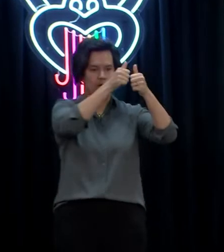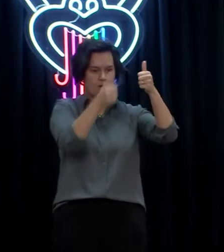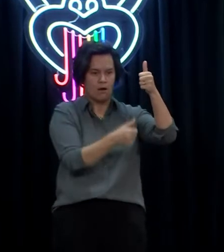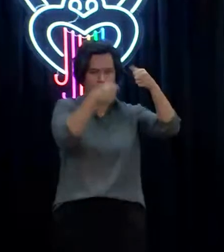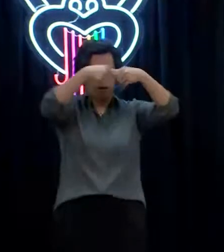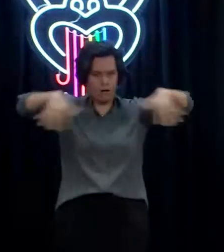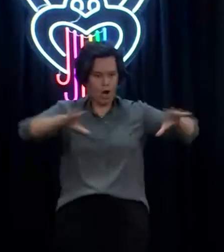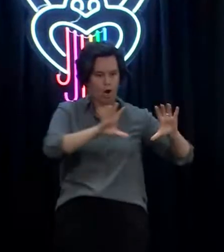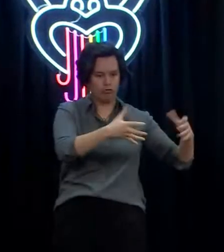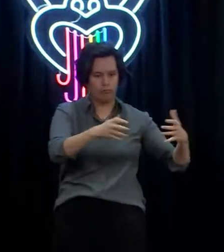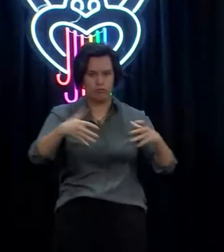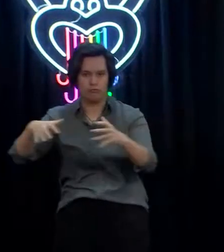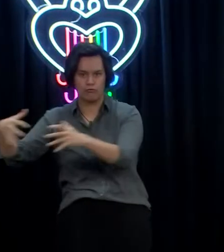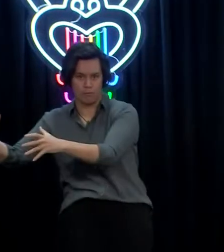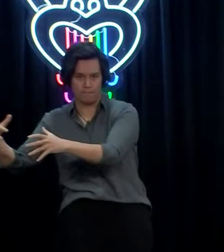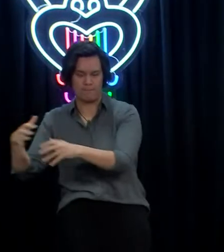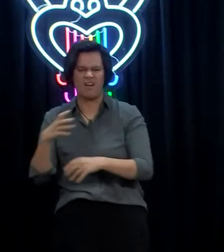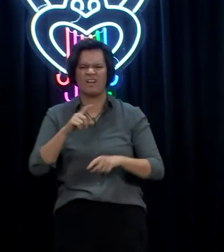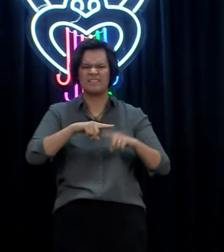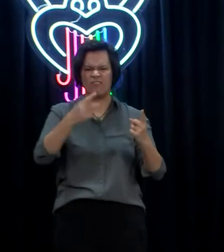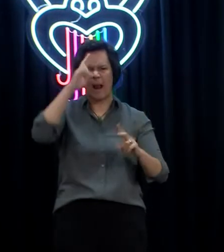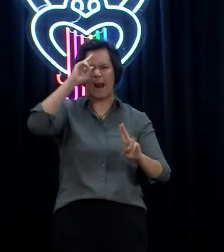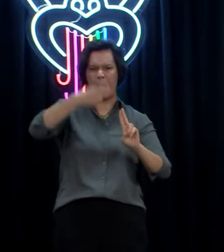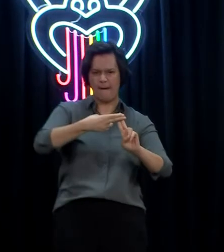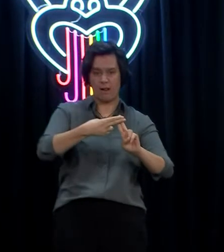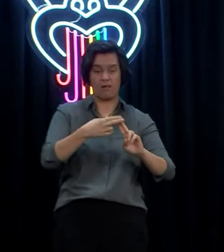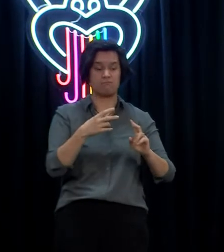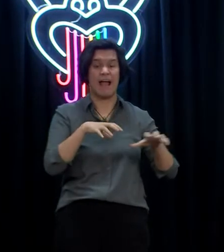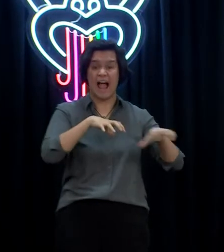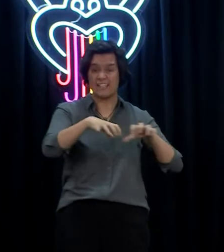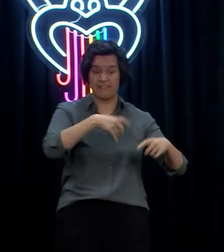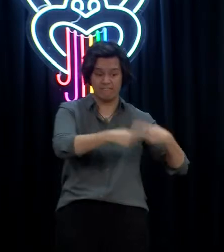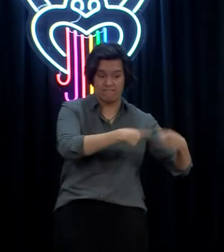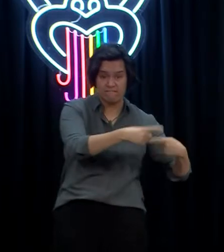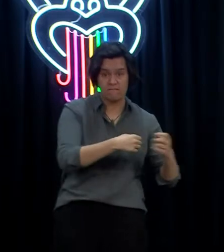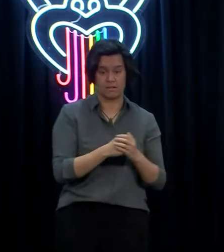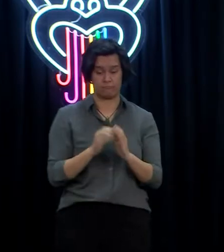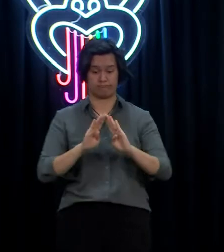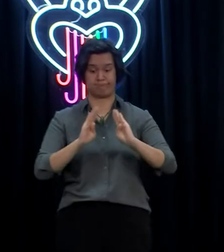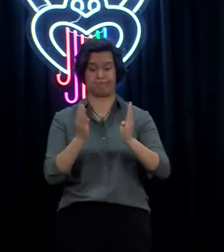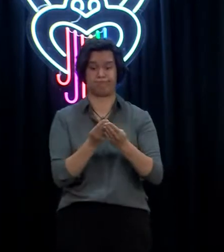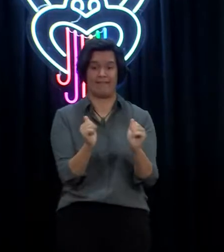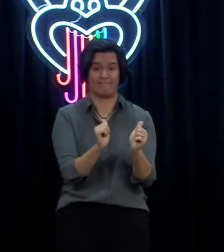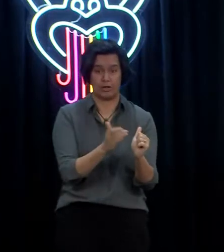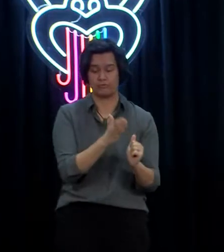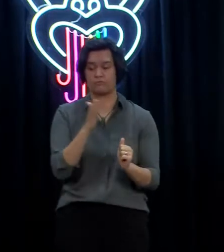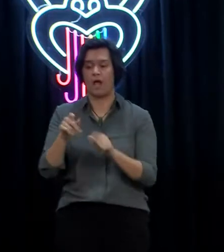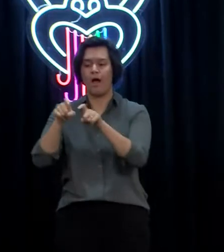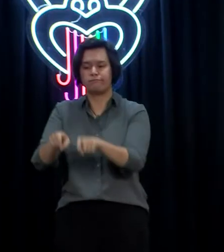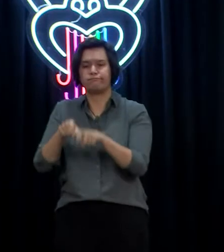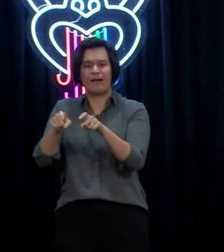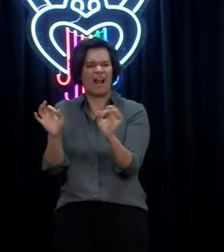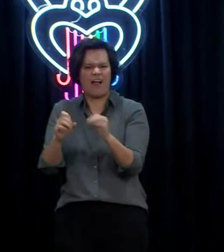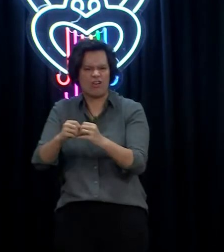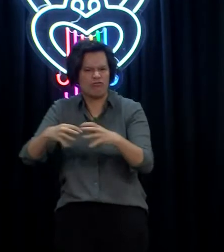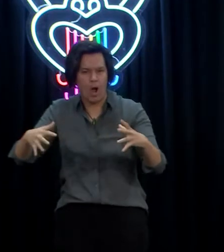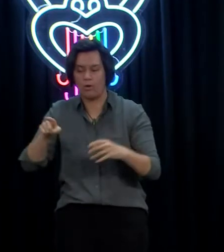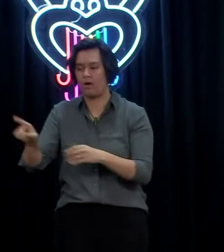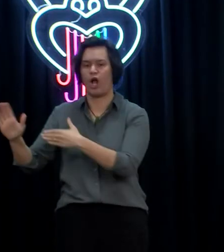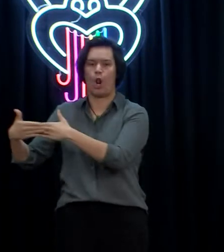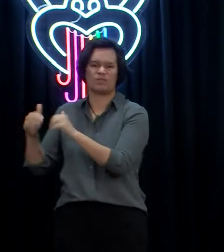We classify subclusters as active, contained, dormant, or